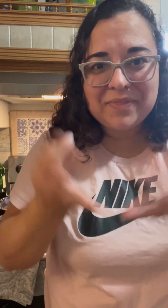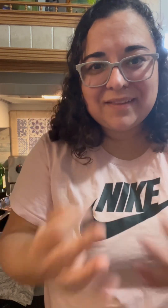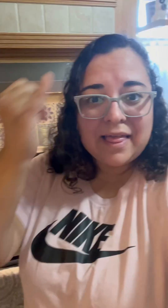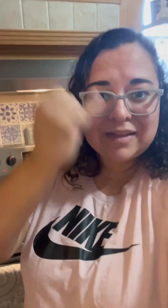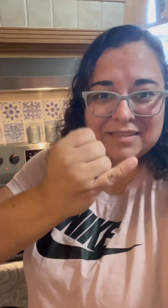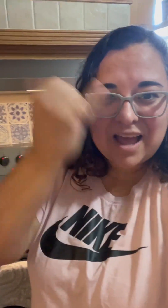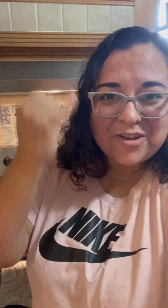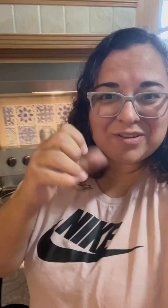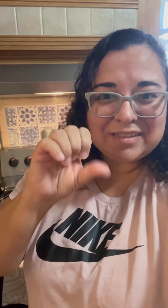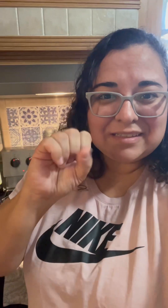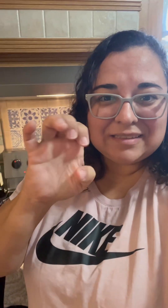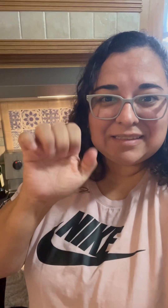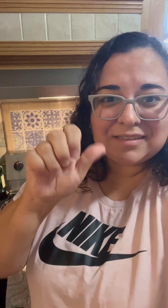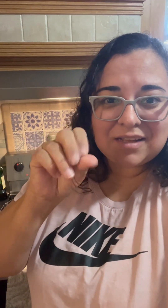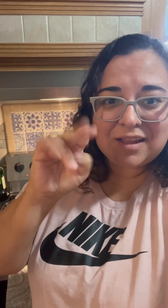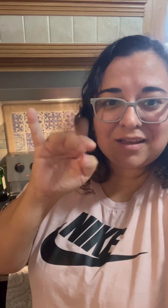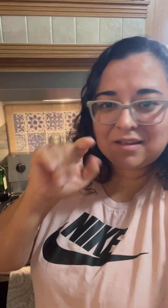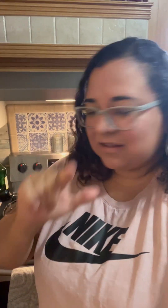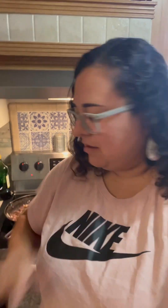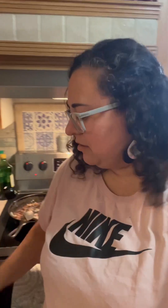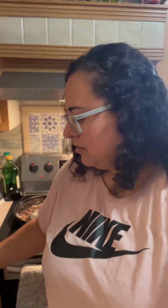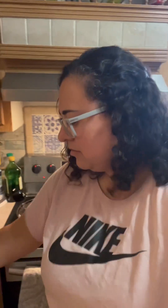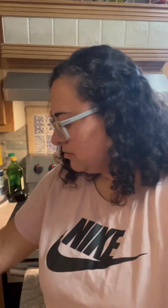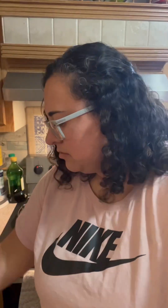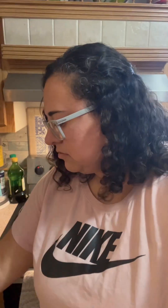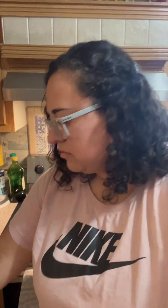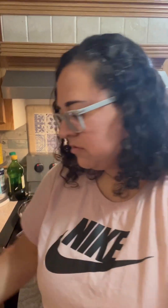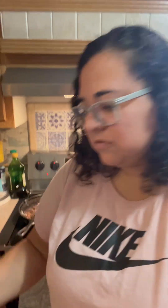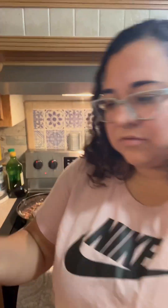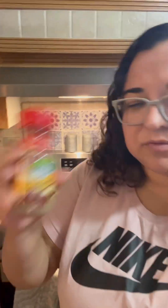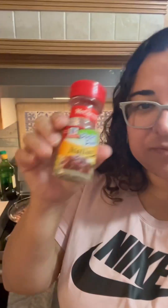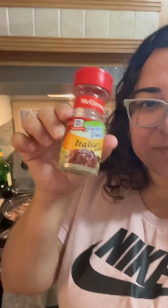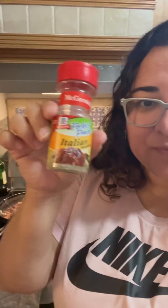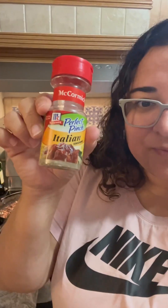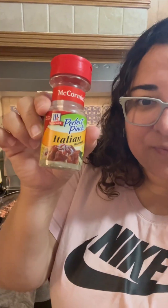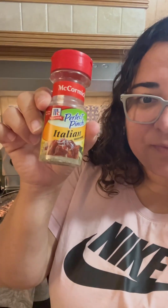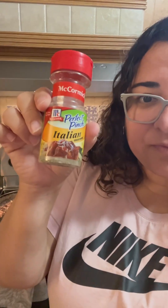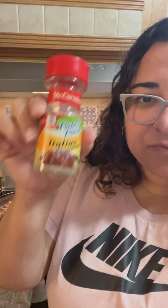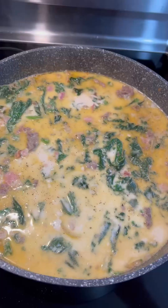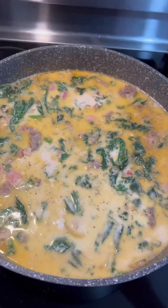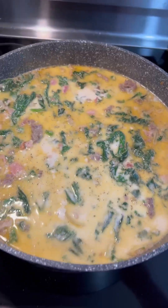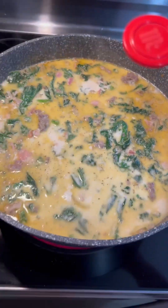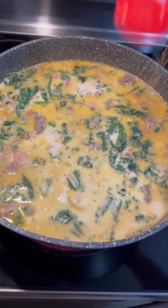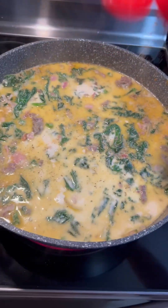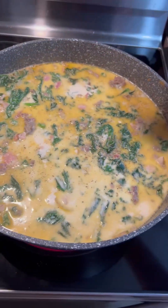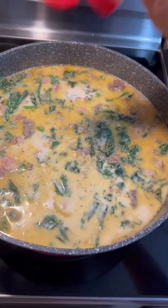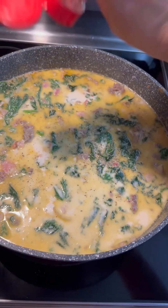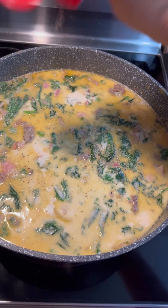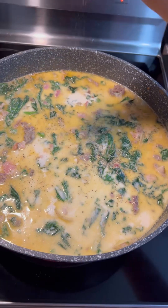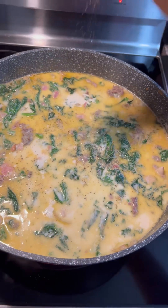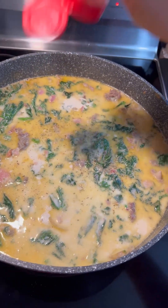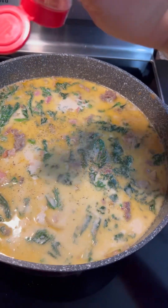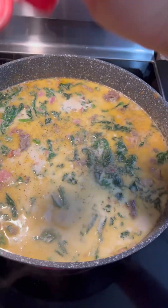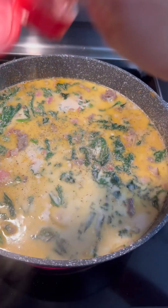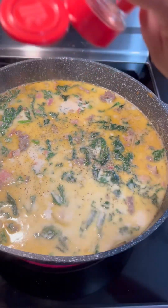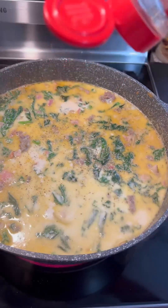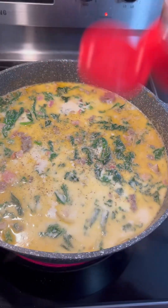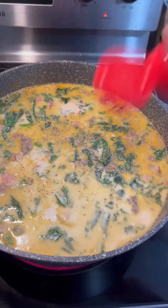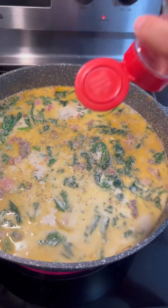just, mine because we have a big family dinner. I cook this really often, so I'm really comfortable with just changing up the measurements